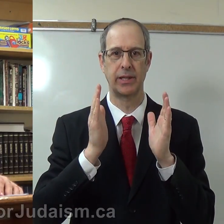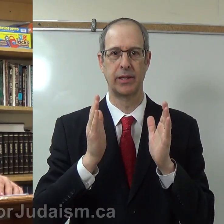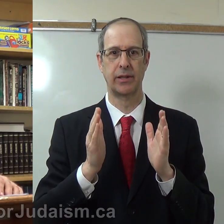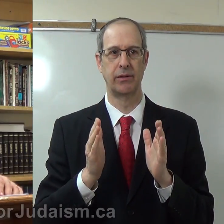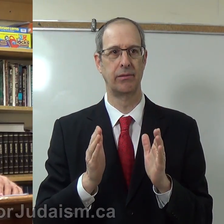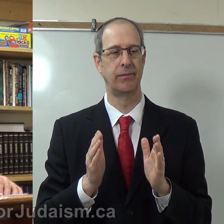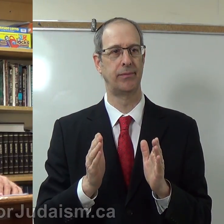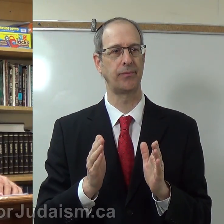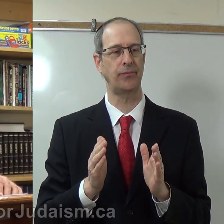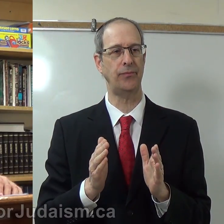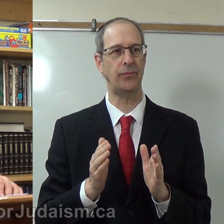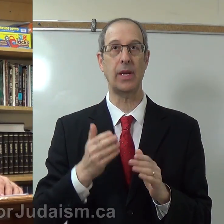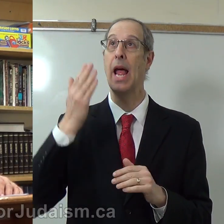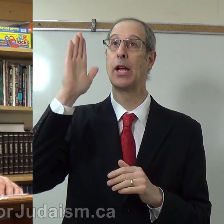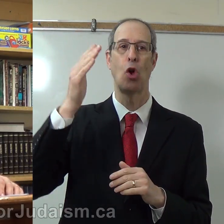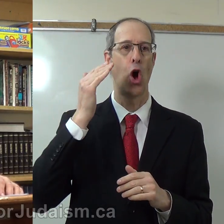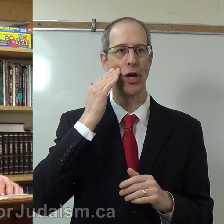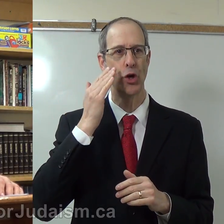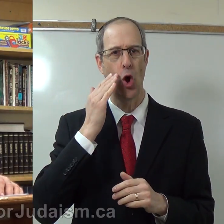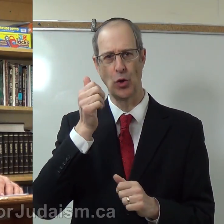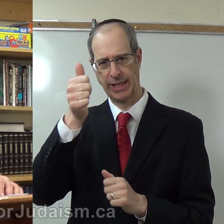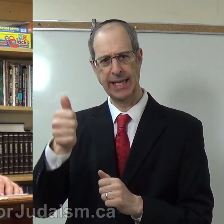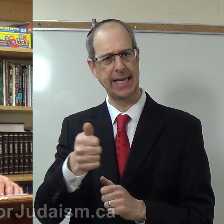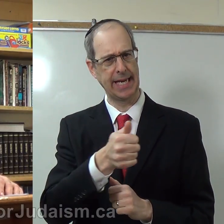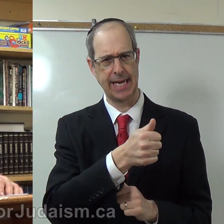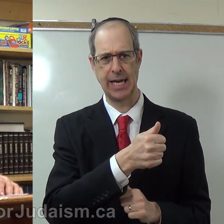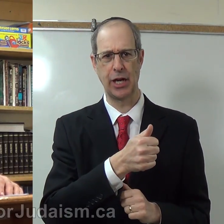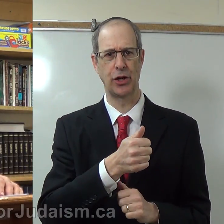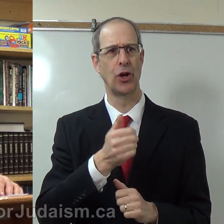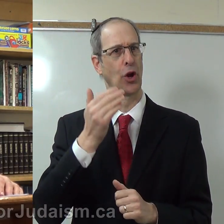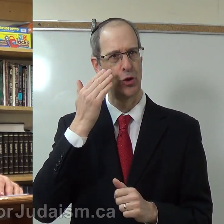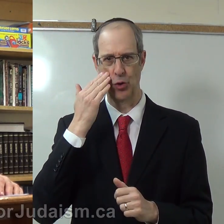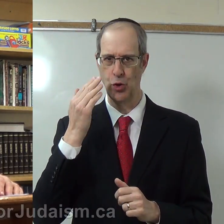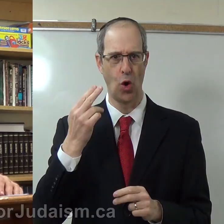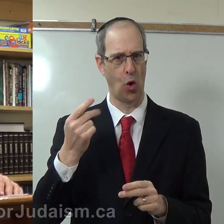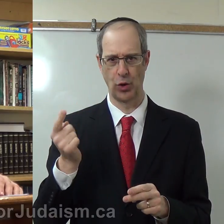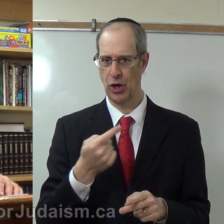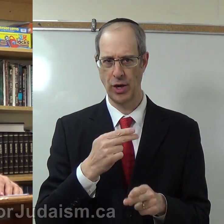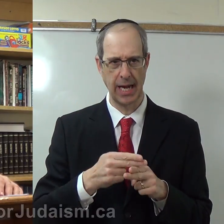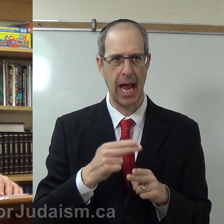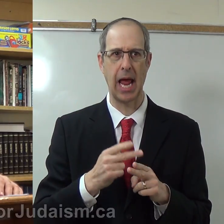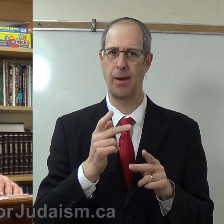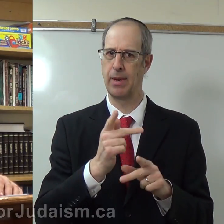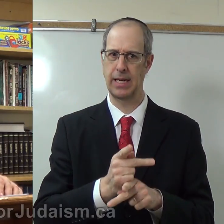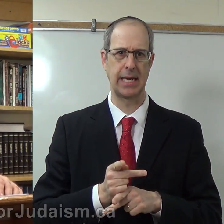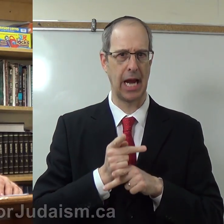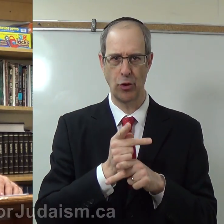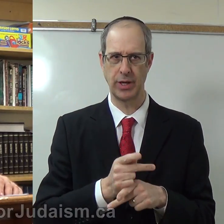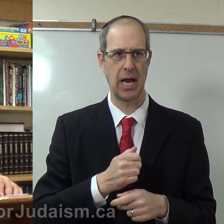And God actually knows each one of us and knows our name and cares about us and loves us.